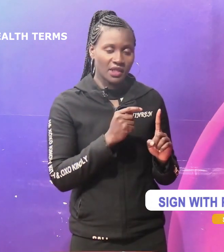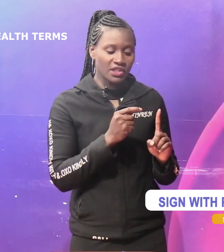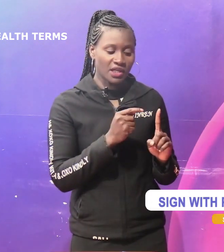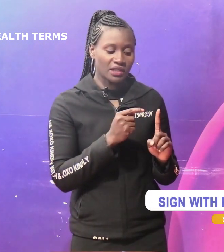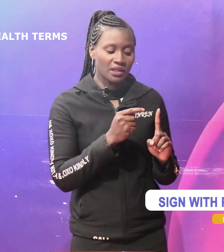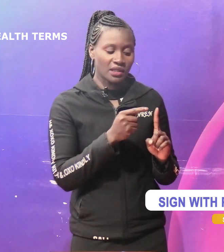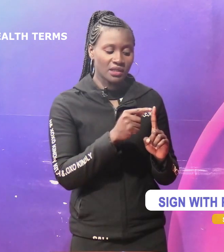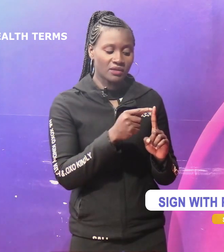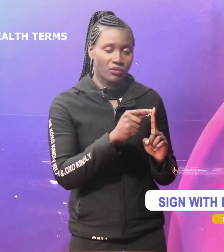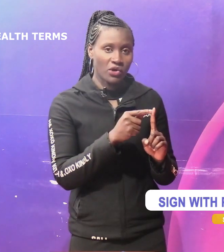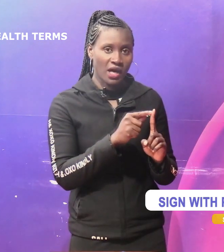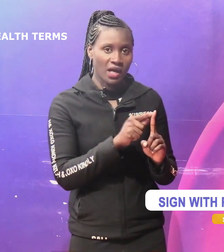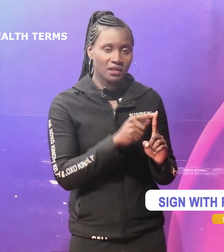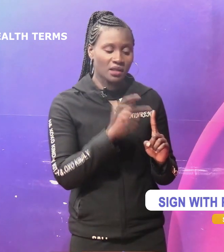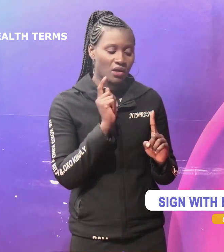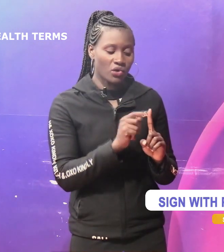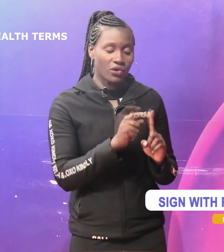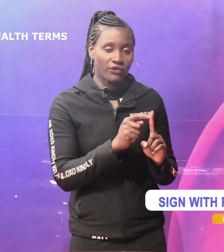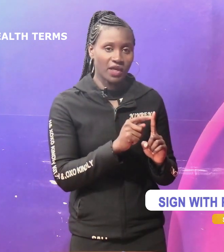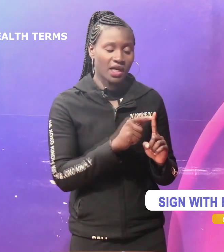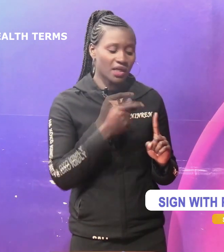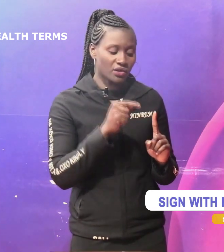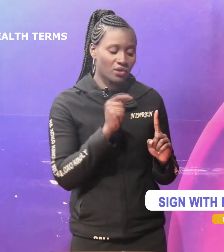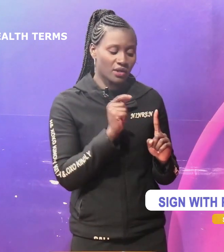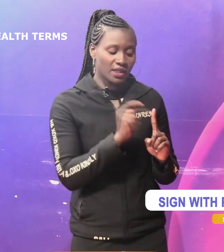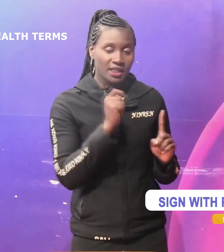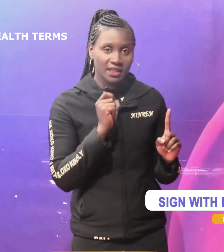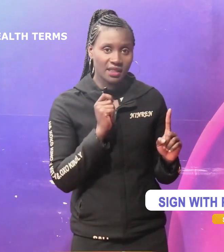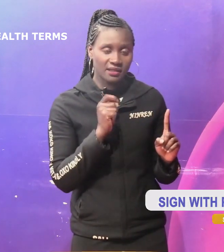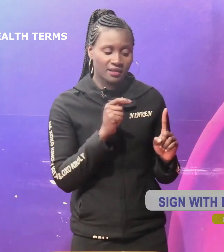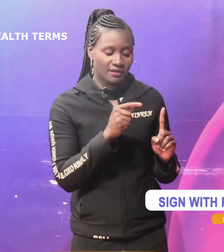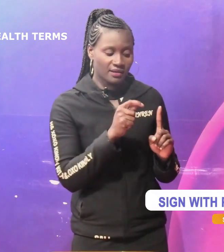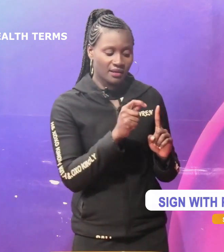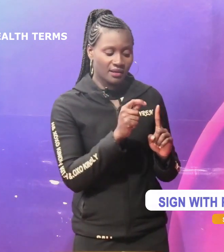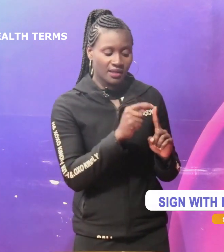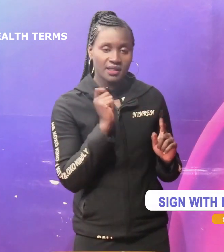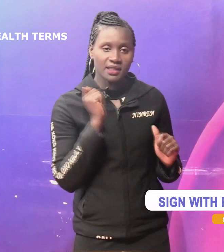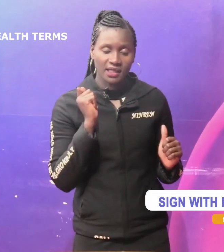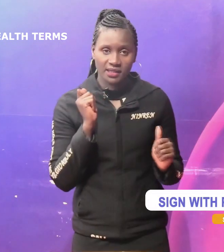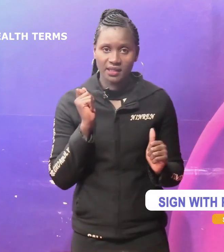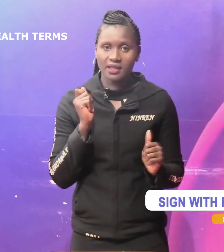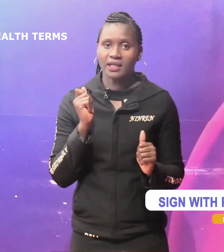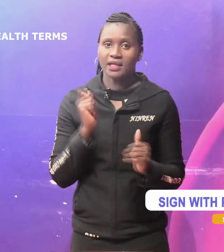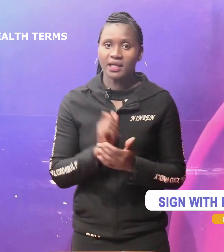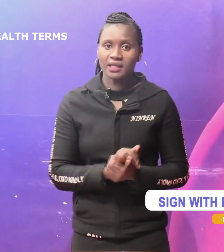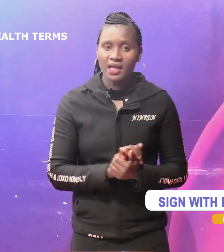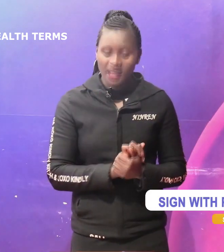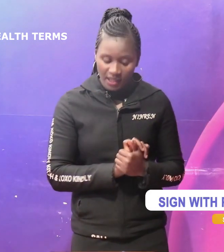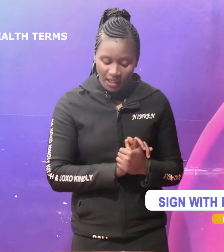inject it from your hand or your finger. So test. Test, like that. And then we